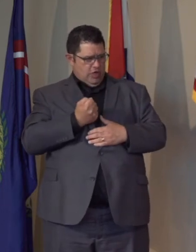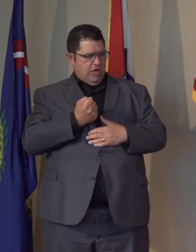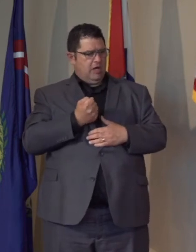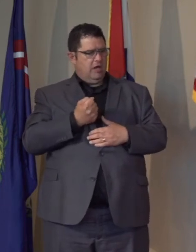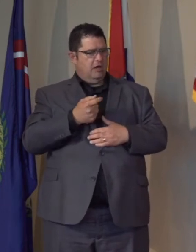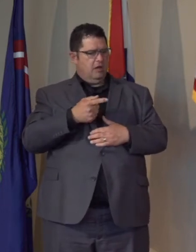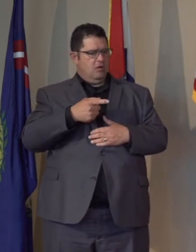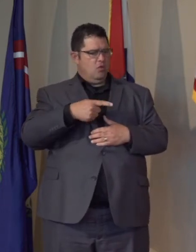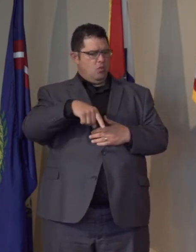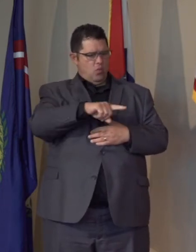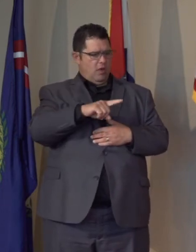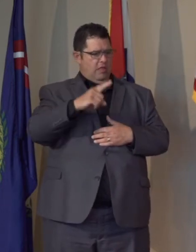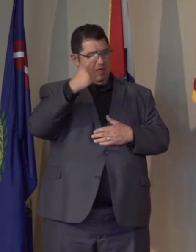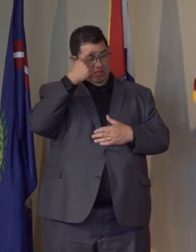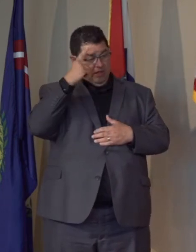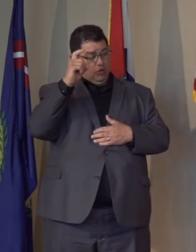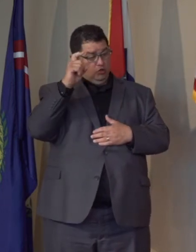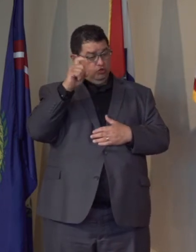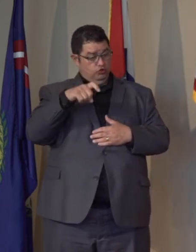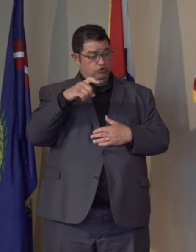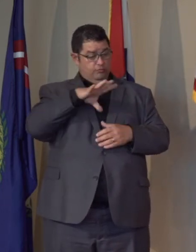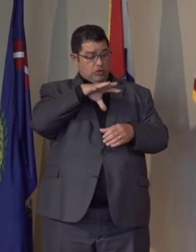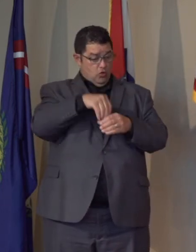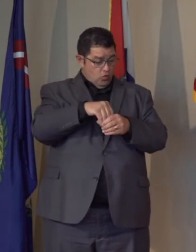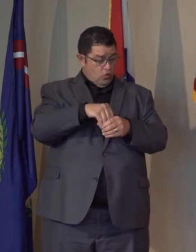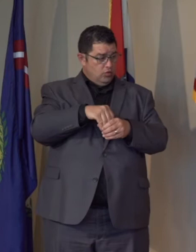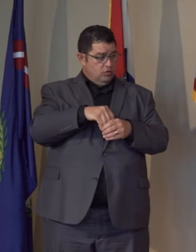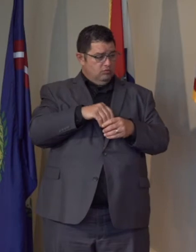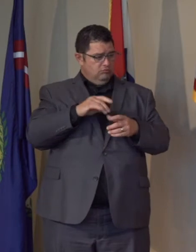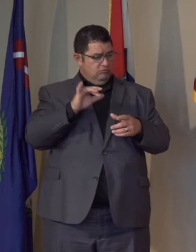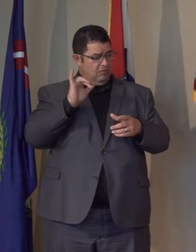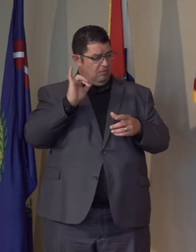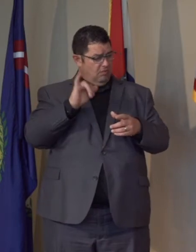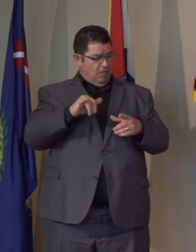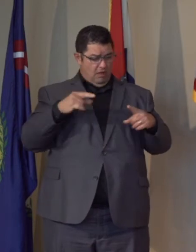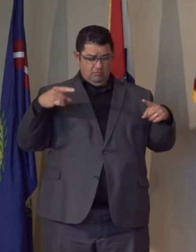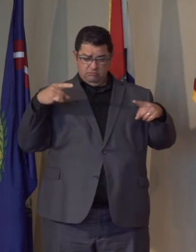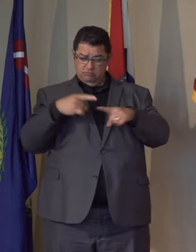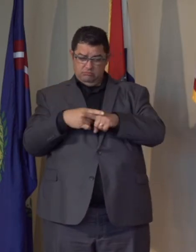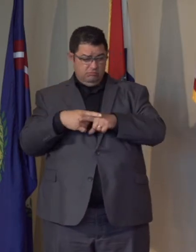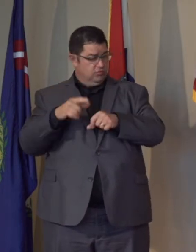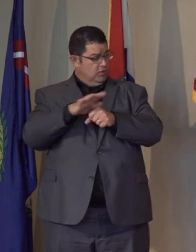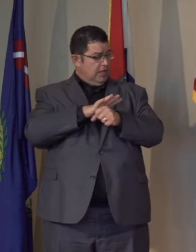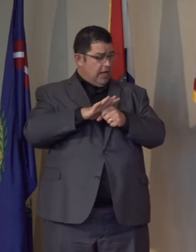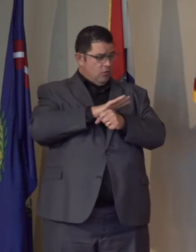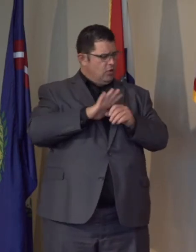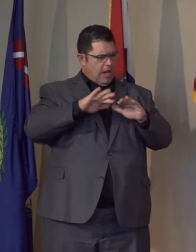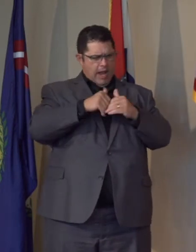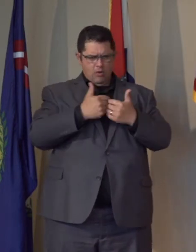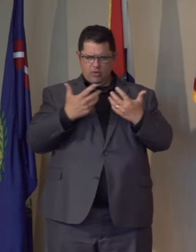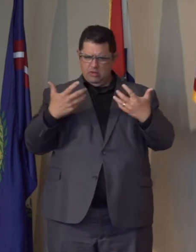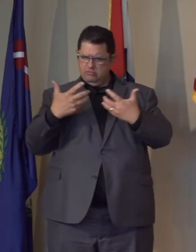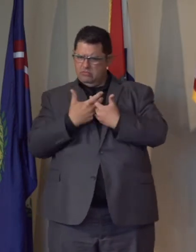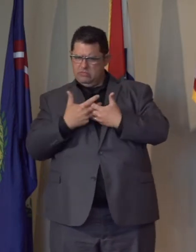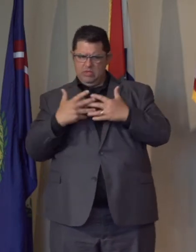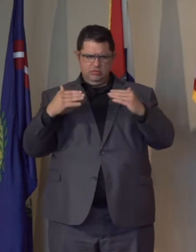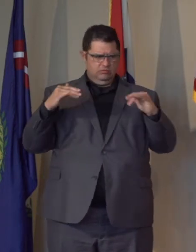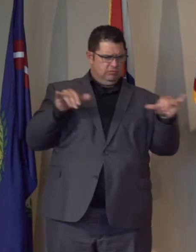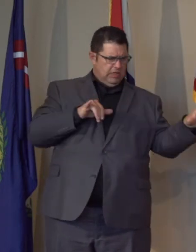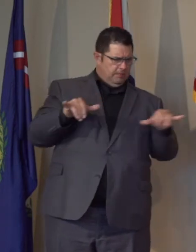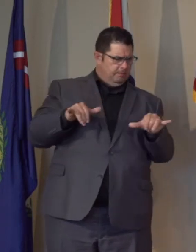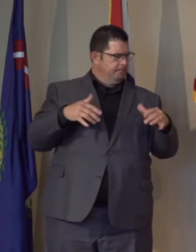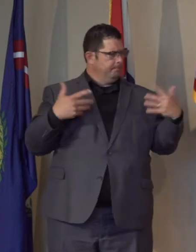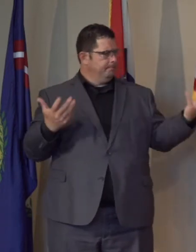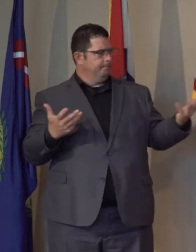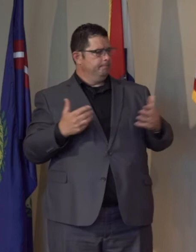they believe that should be, or what should be included in that. Does that run contrary to the county, or how do those mesh, or do they mesh? Well, the